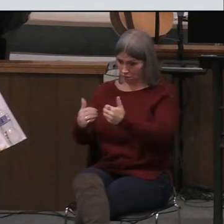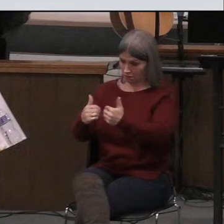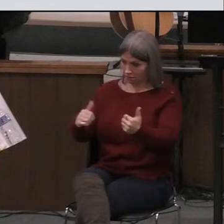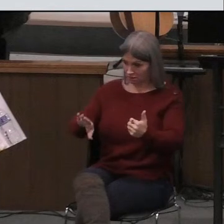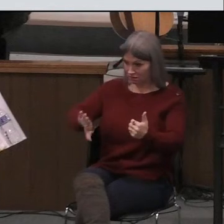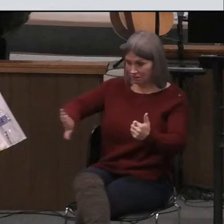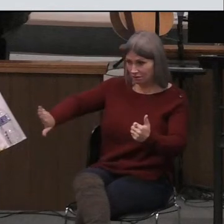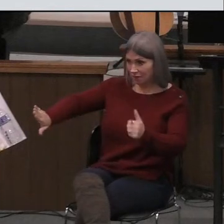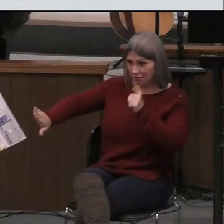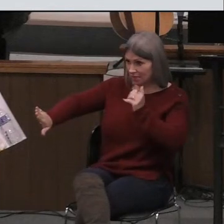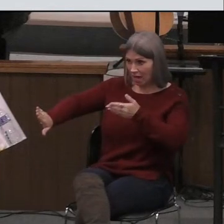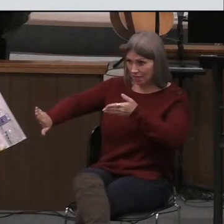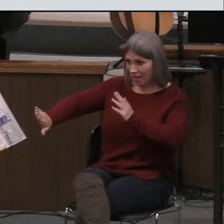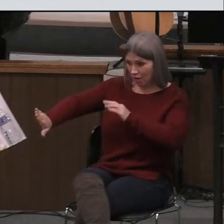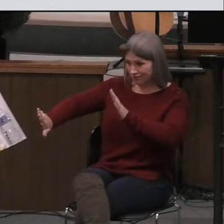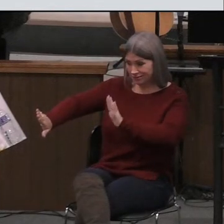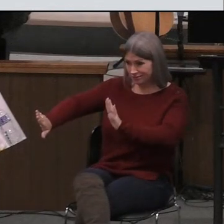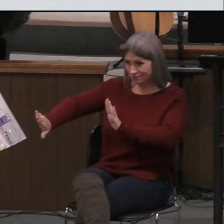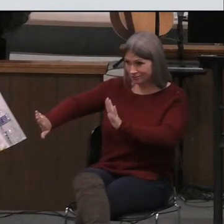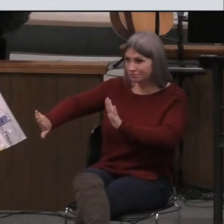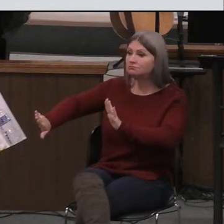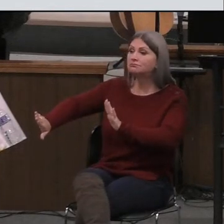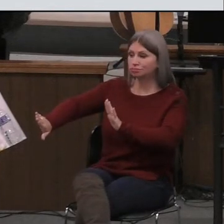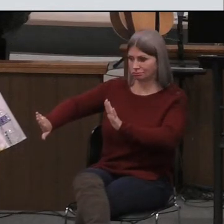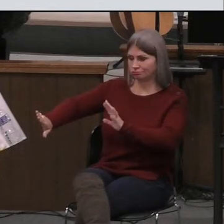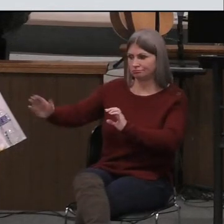unknown to Gentiles.